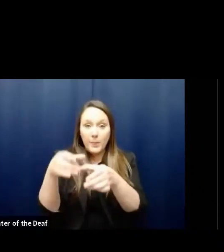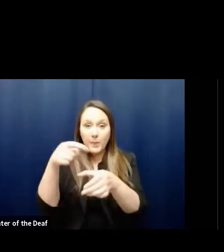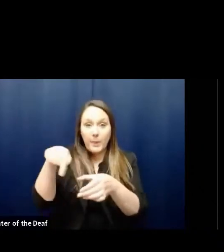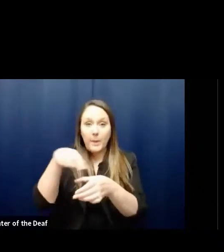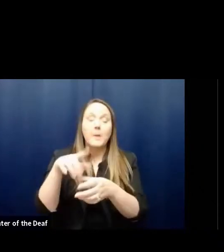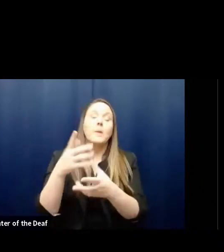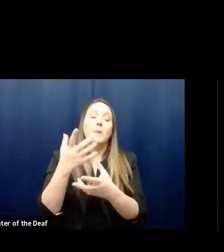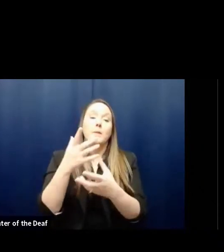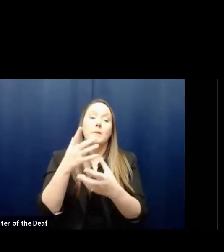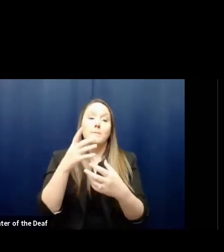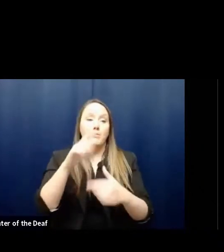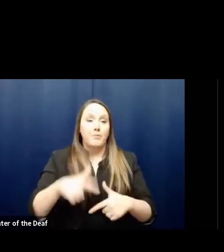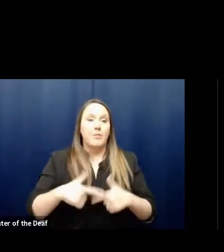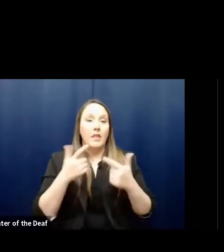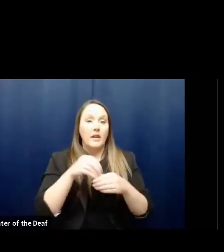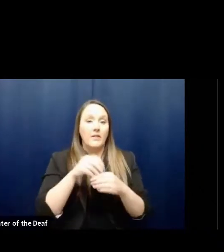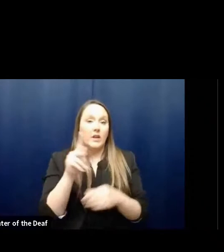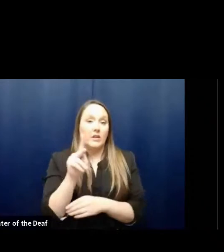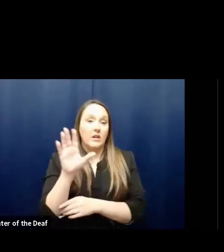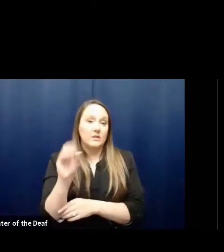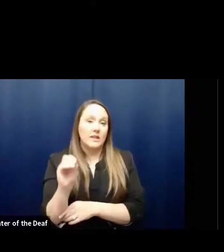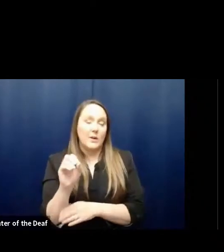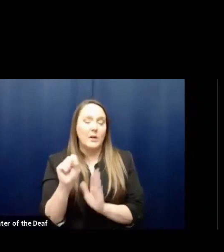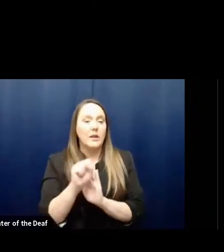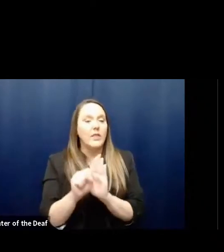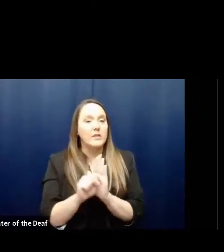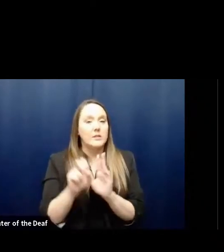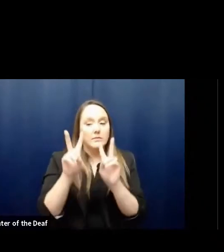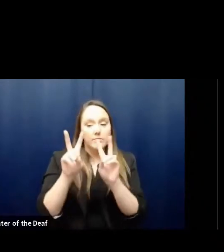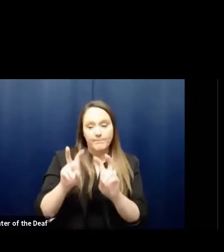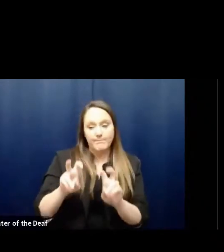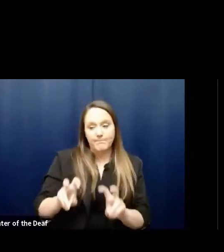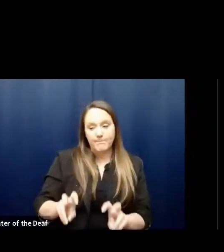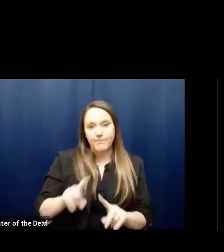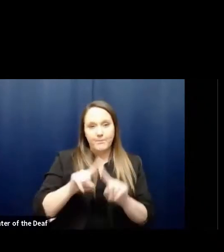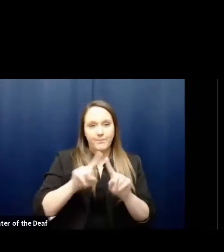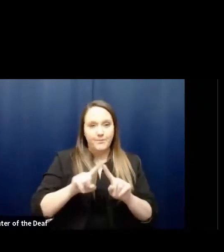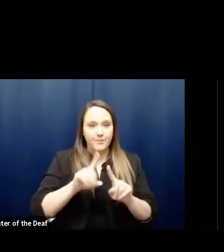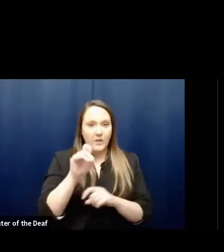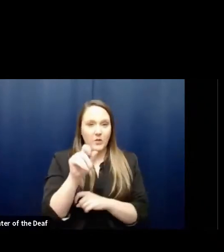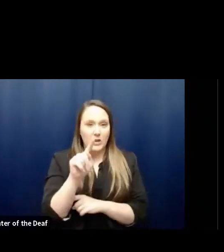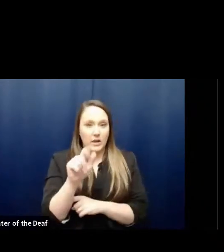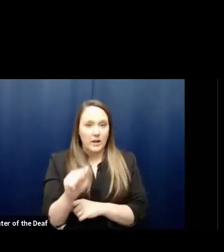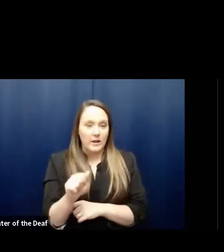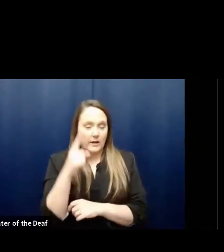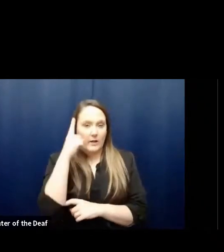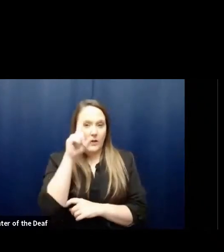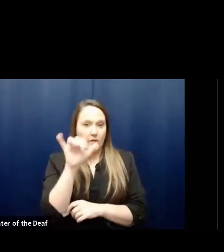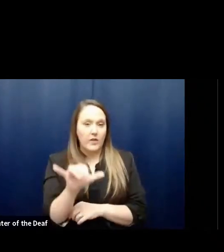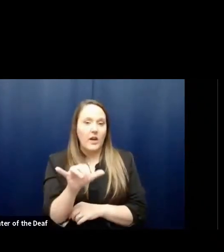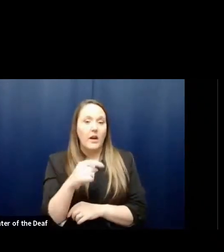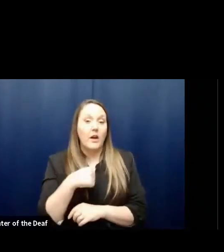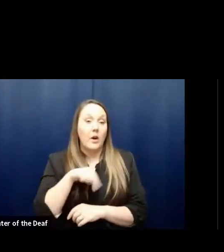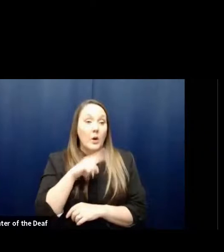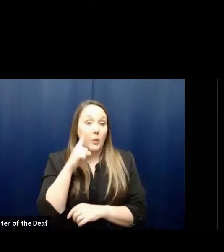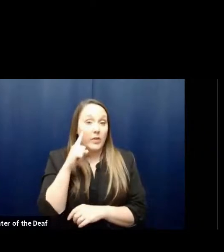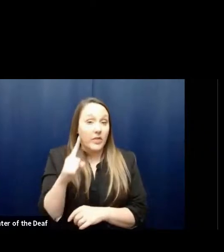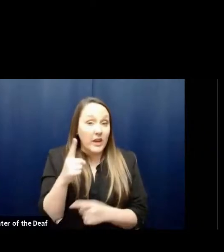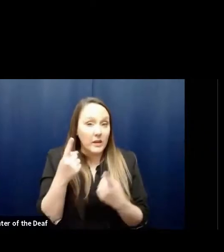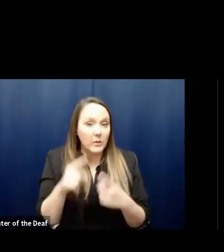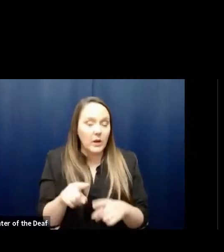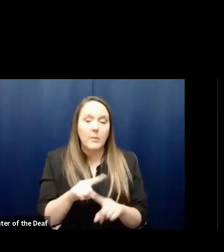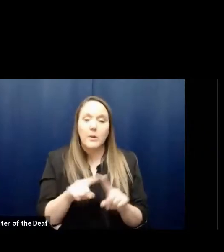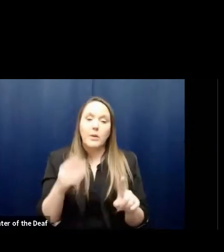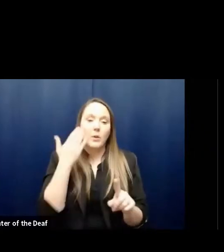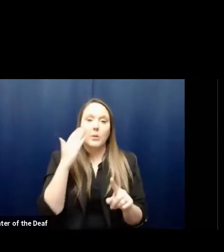state is using various databases to gather that information. That is what we believe will happen, but we won't know for sure how much we're